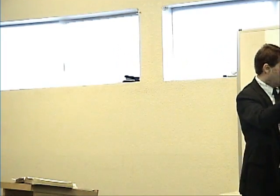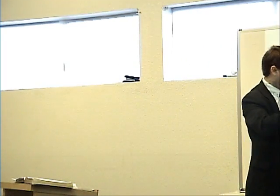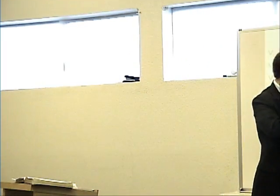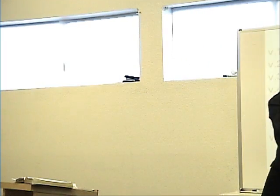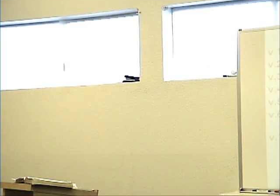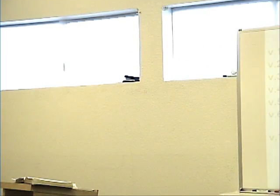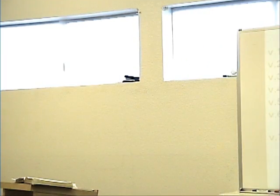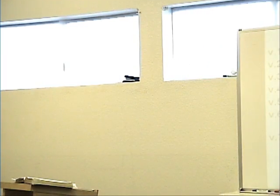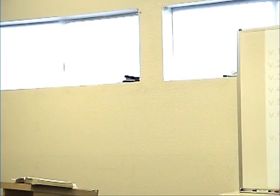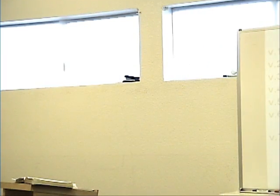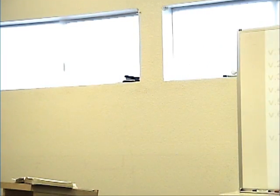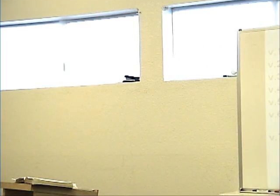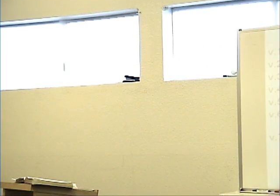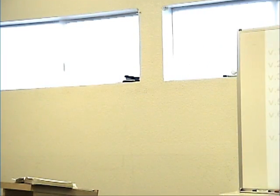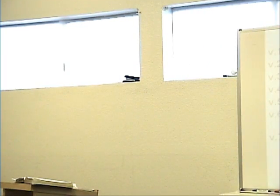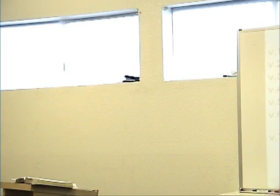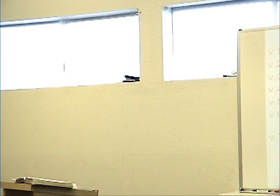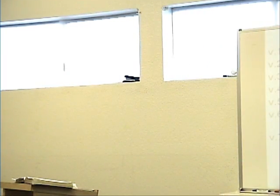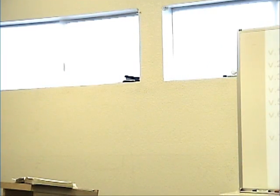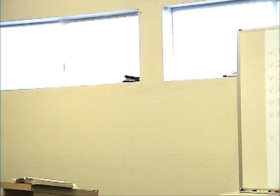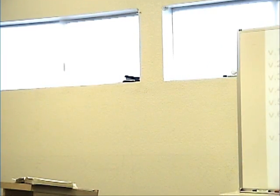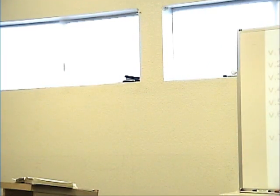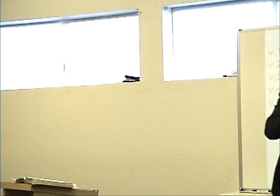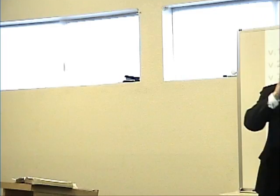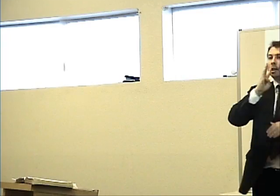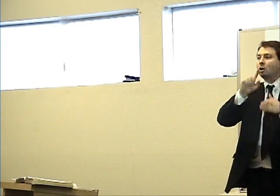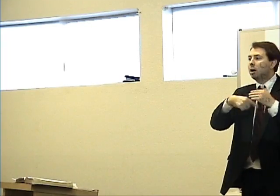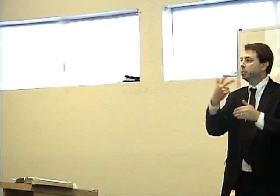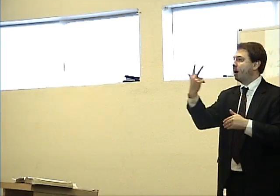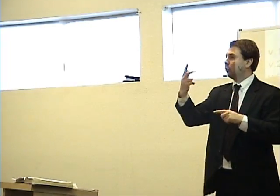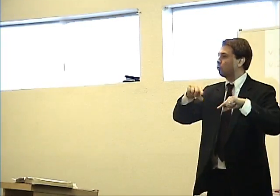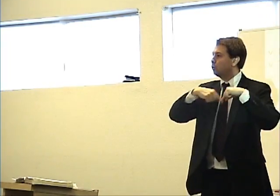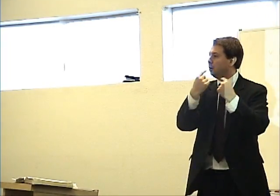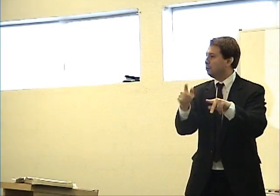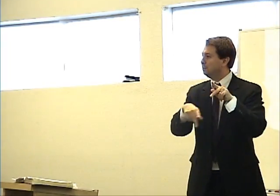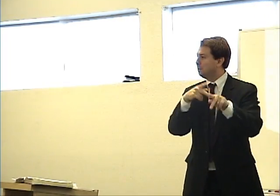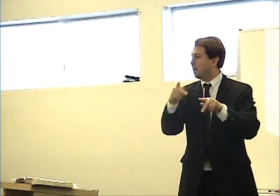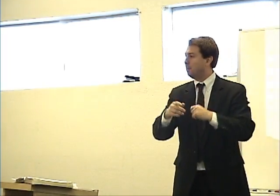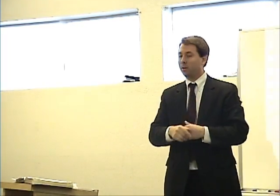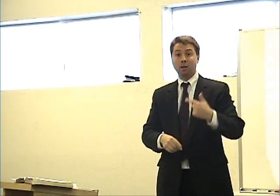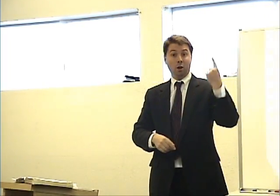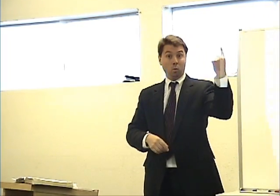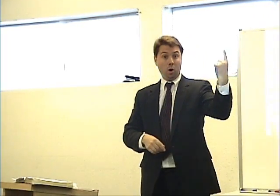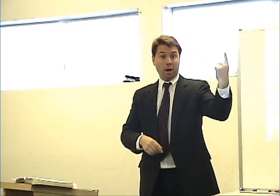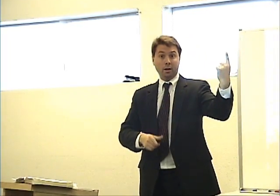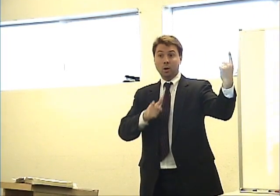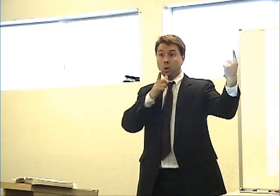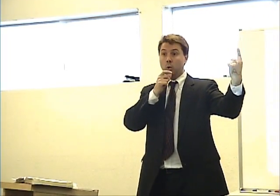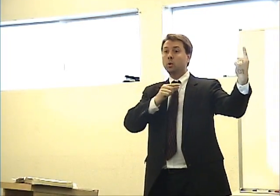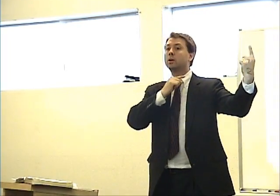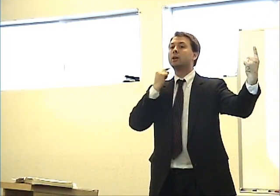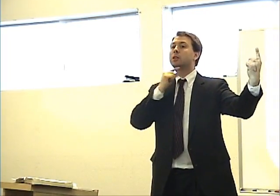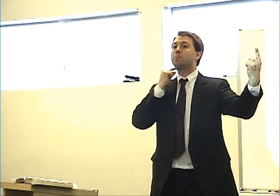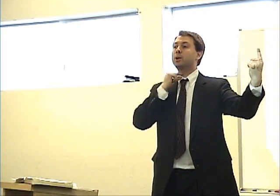1, verse 4, verse 6, verse 11, it talks about three groups of people. One, who? The